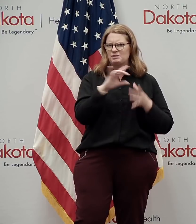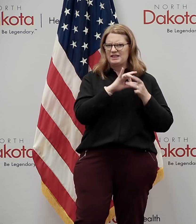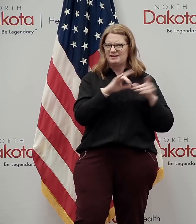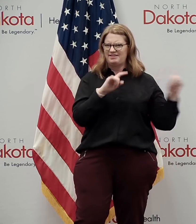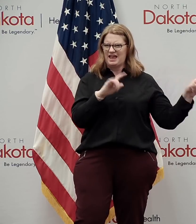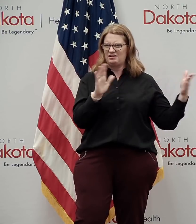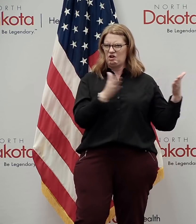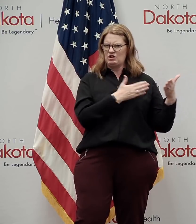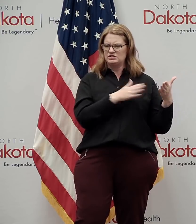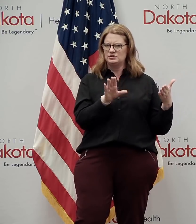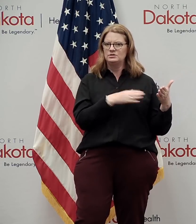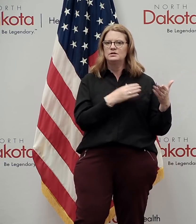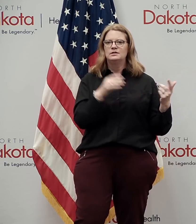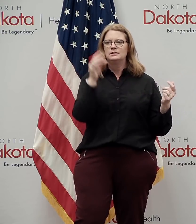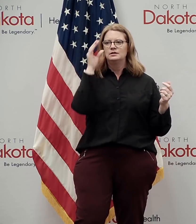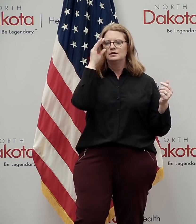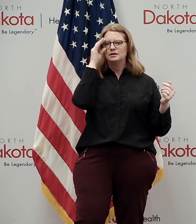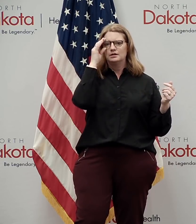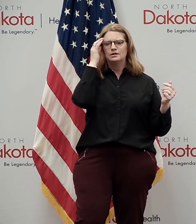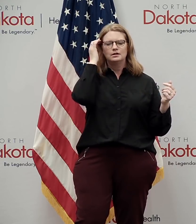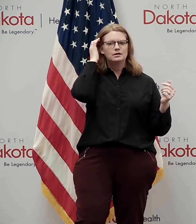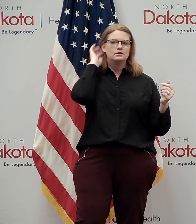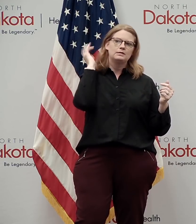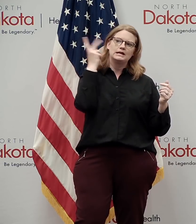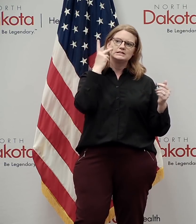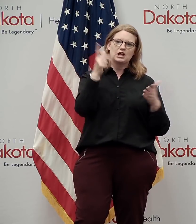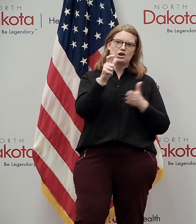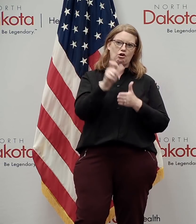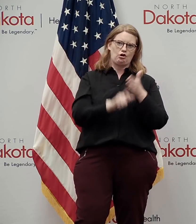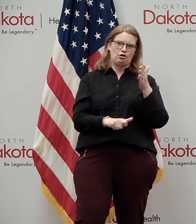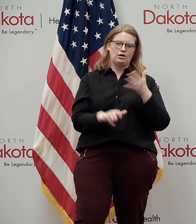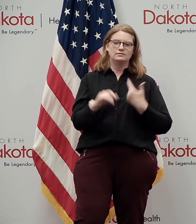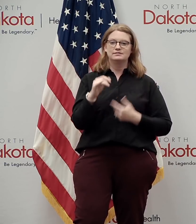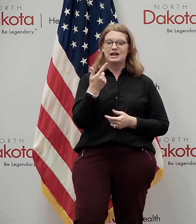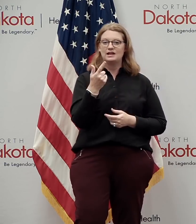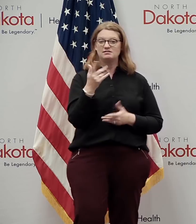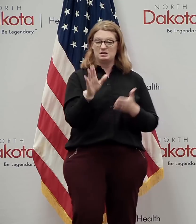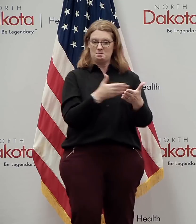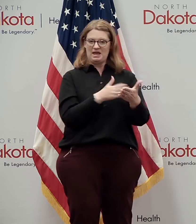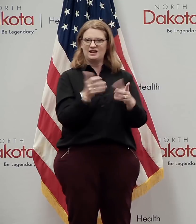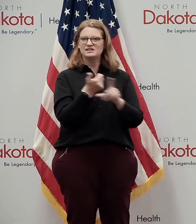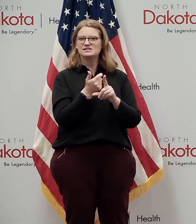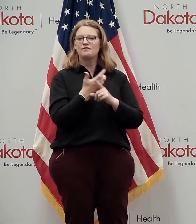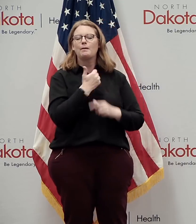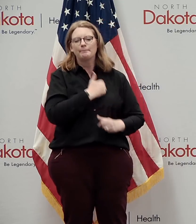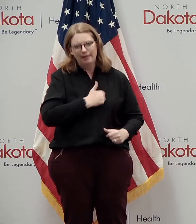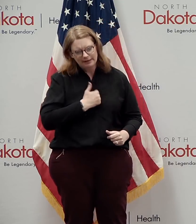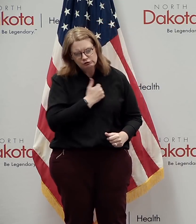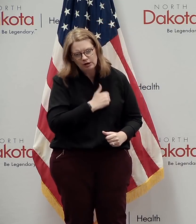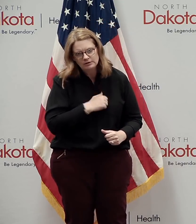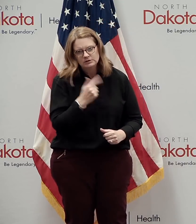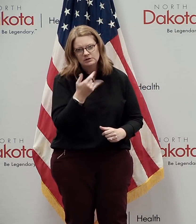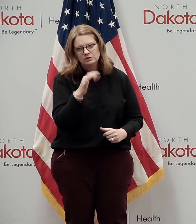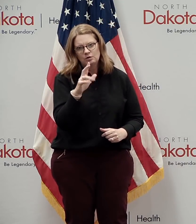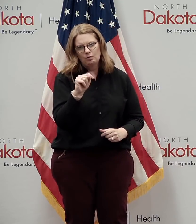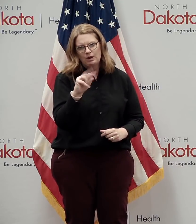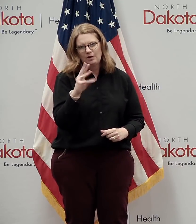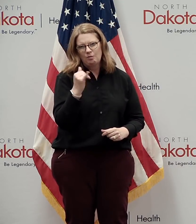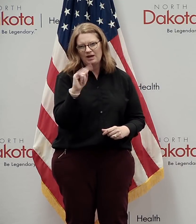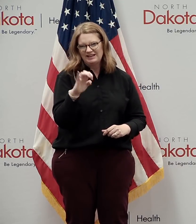that. I did see an article that the Great White had apologized for that. I believe it was part of the an